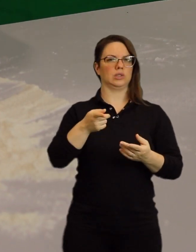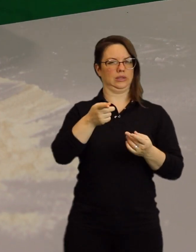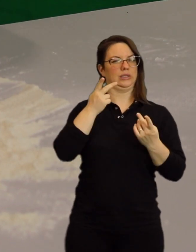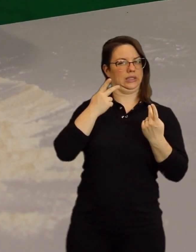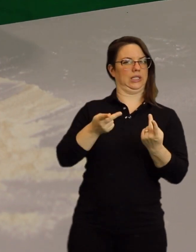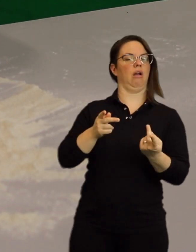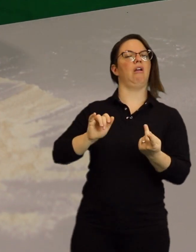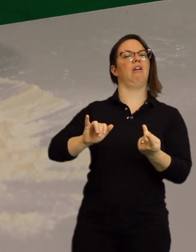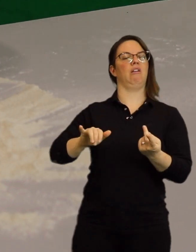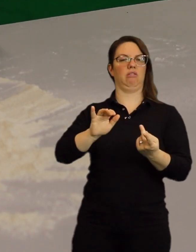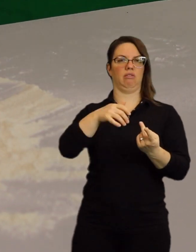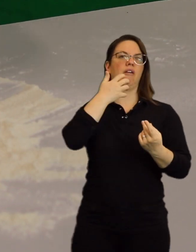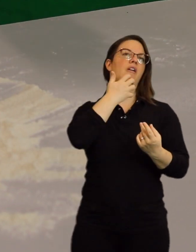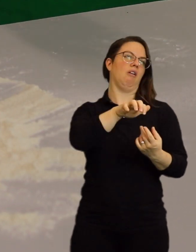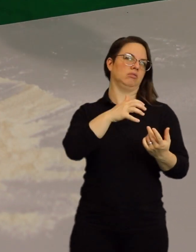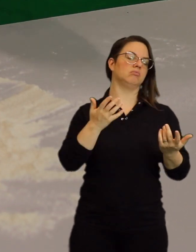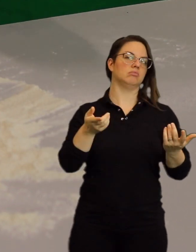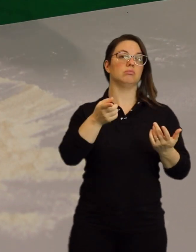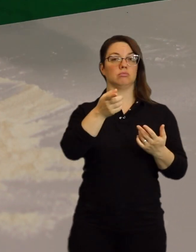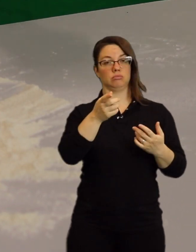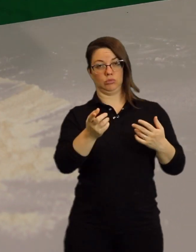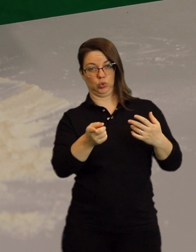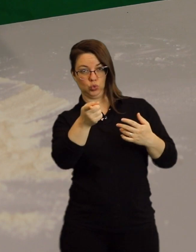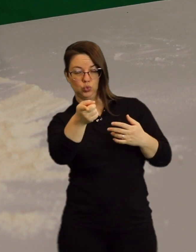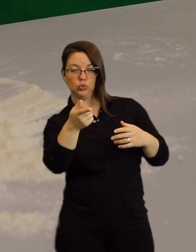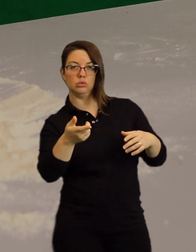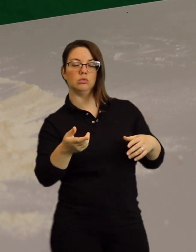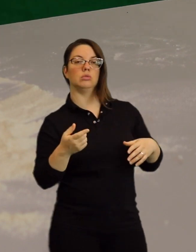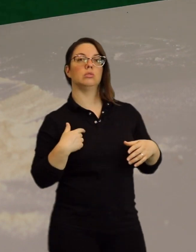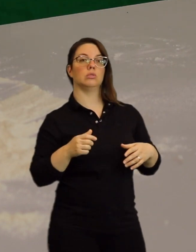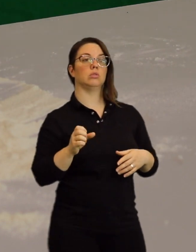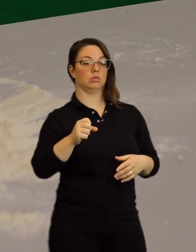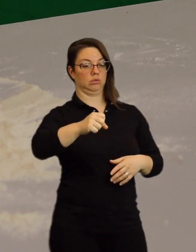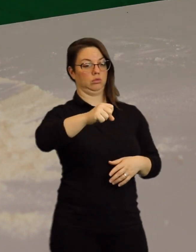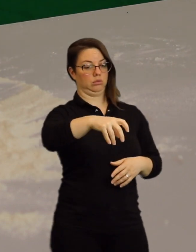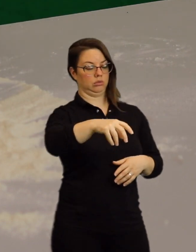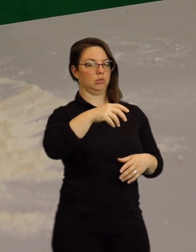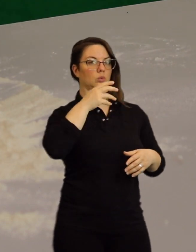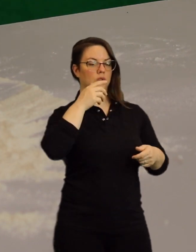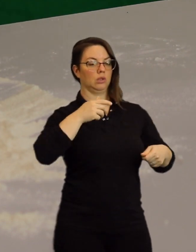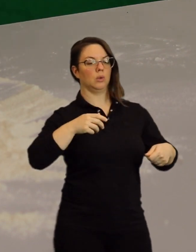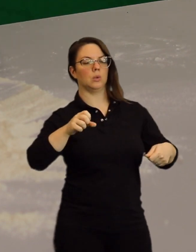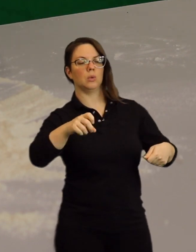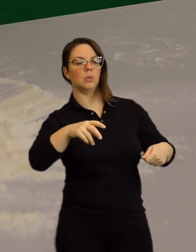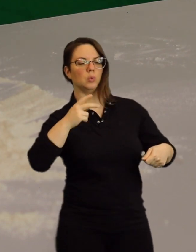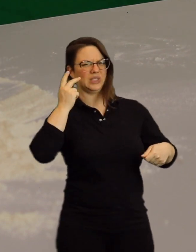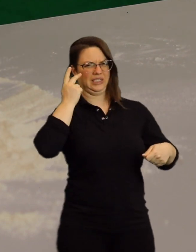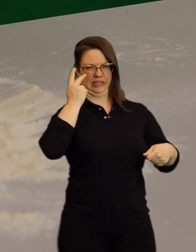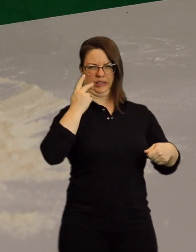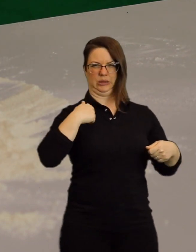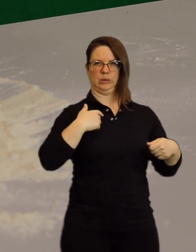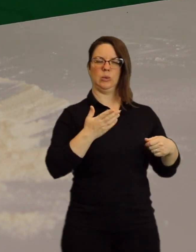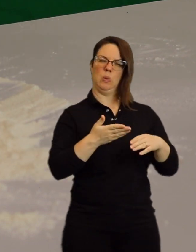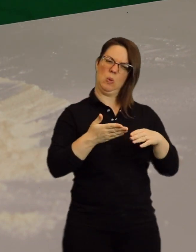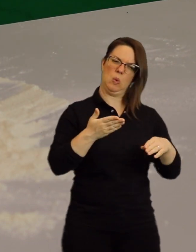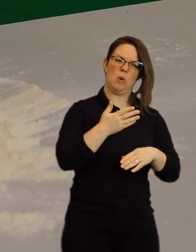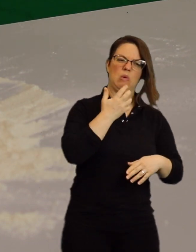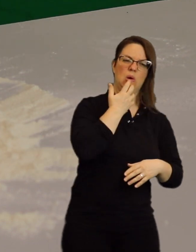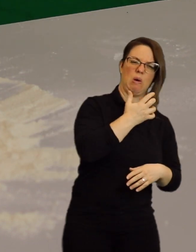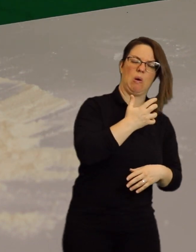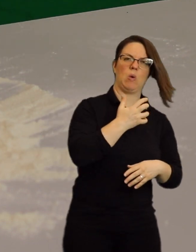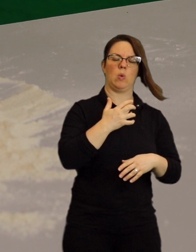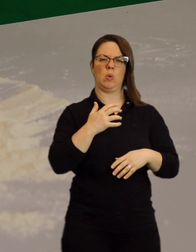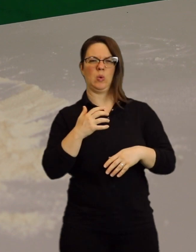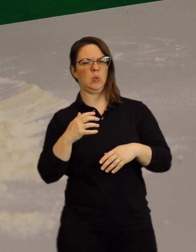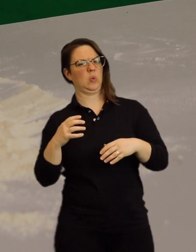you put the bannock in if it's too hot or if it's not hot enough. Okay, so we're just going to wait 10 minutes and we'll put our lard on and